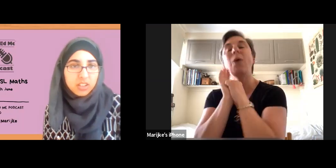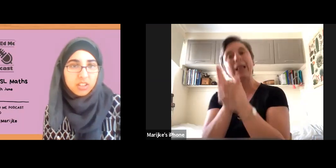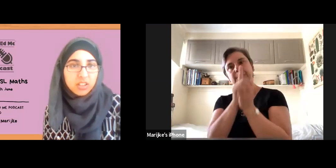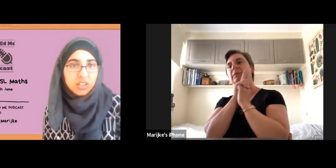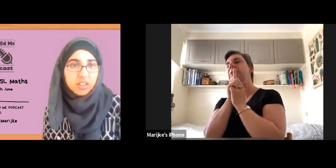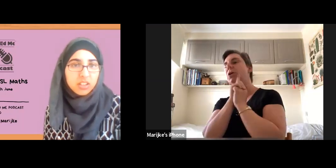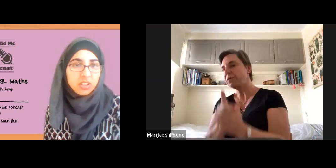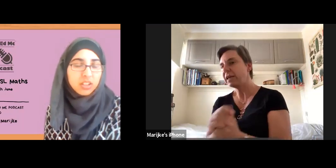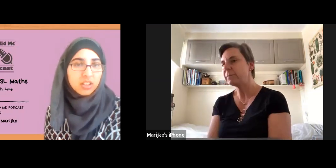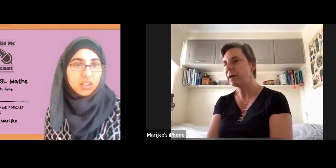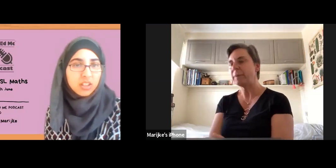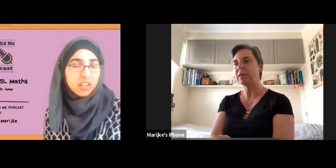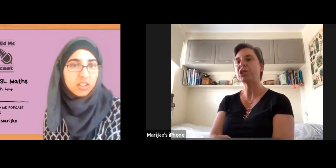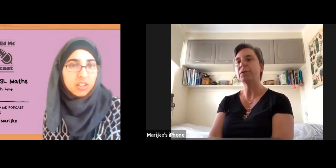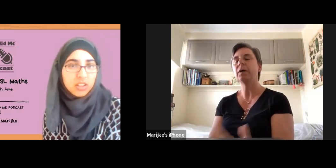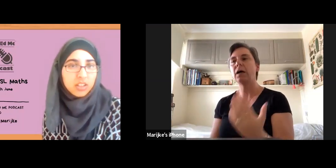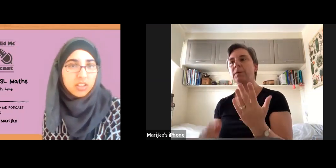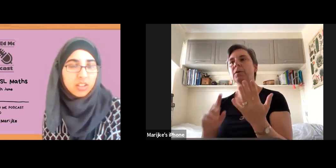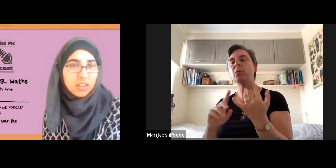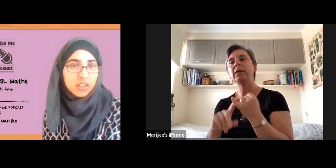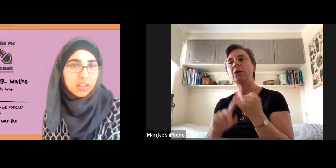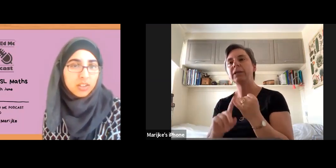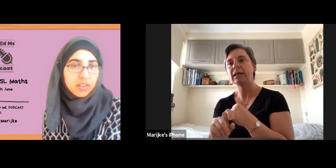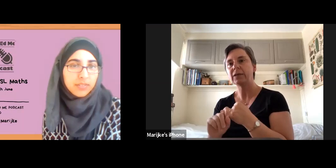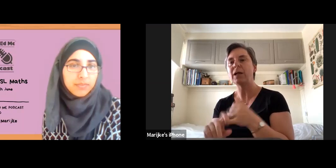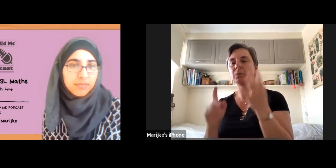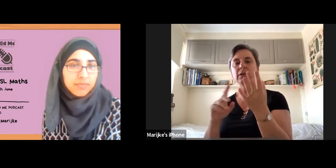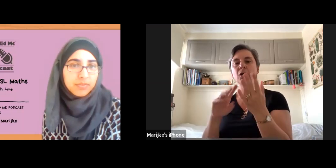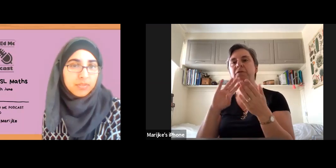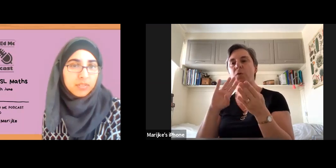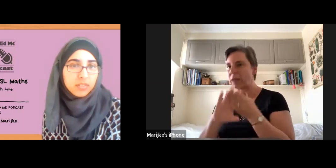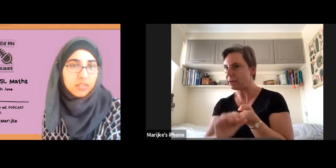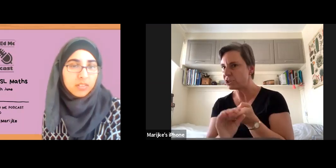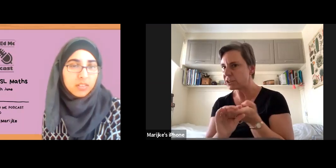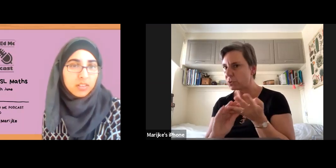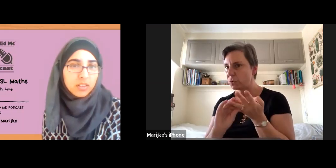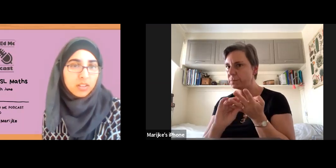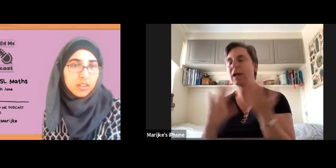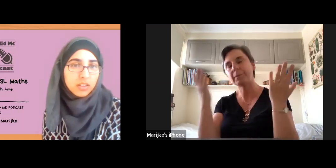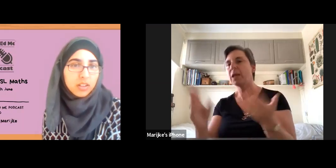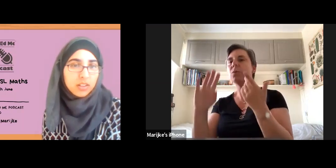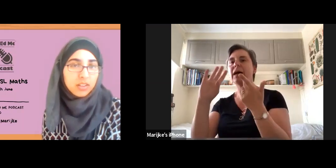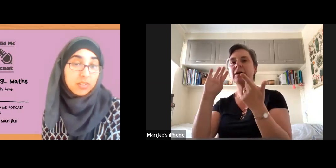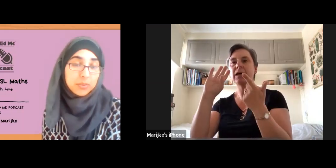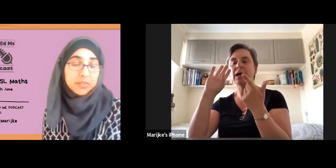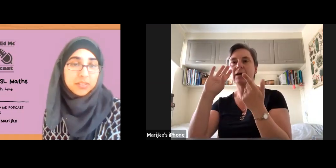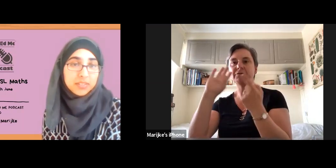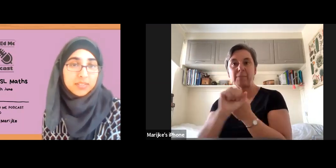Well, the good thing is about Belgium, we learn English. Well, we learn 4 languages in school. Well, we have our